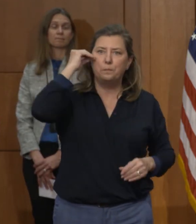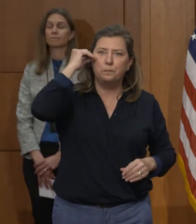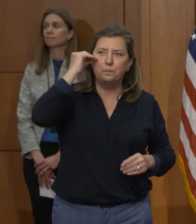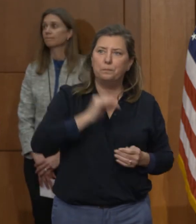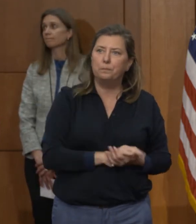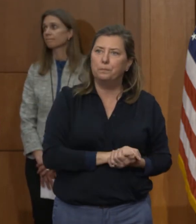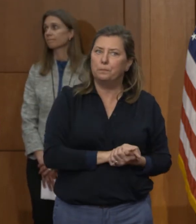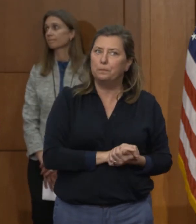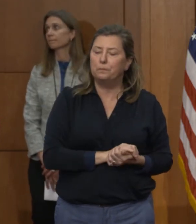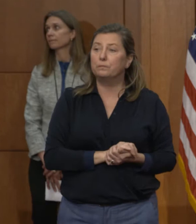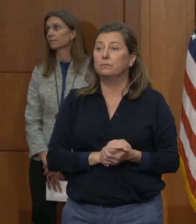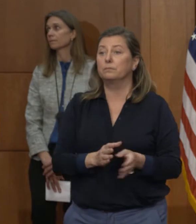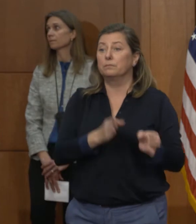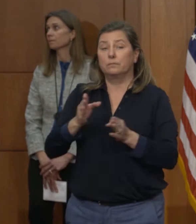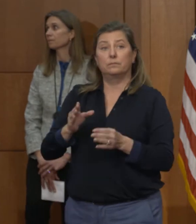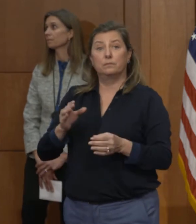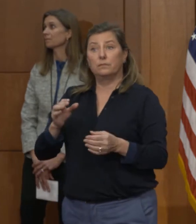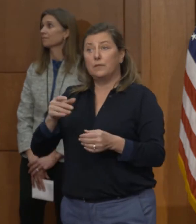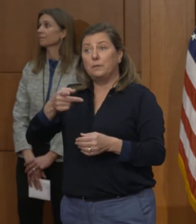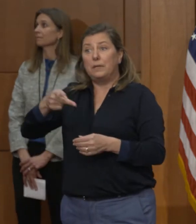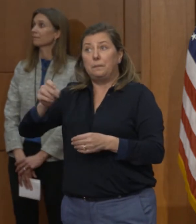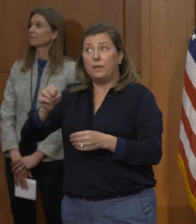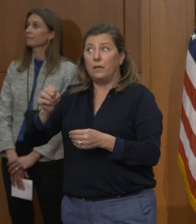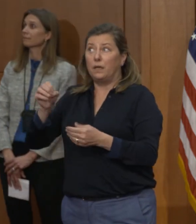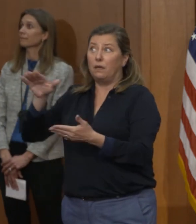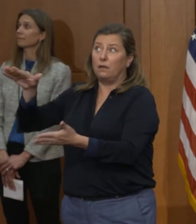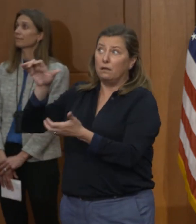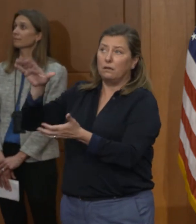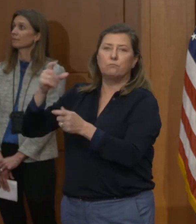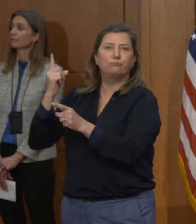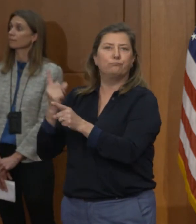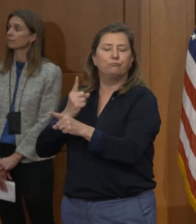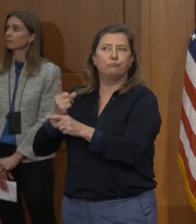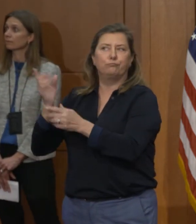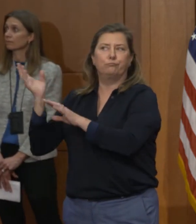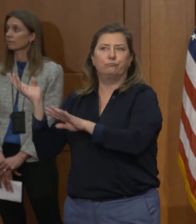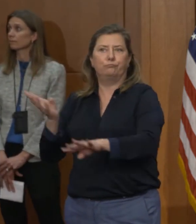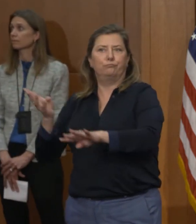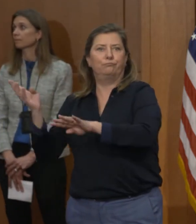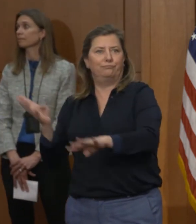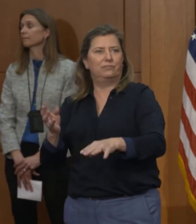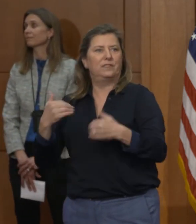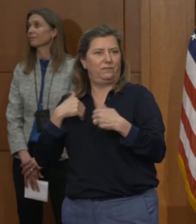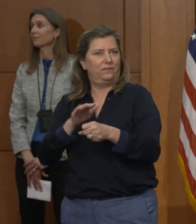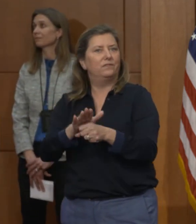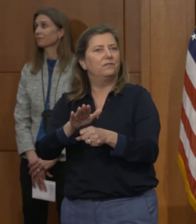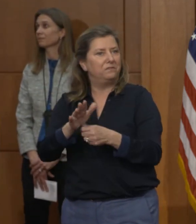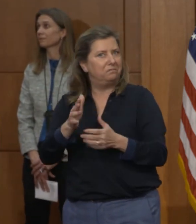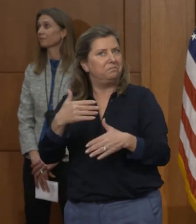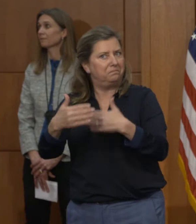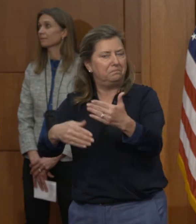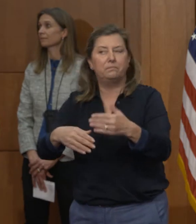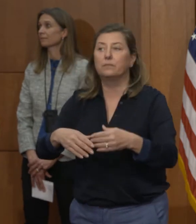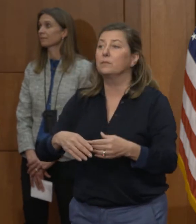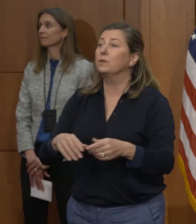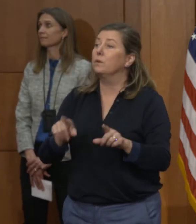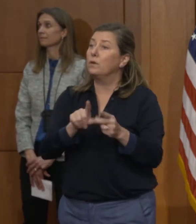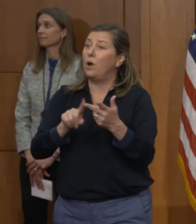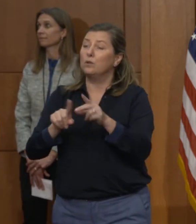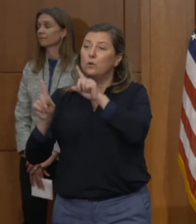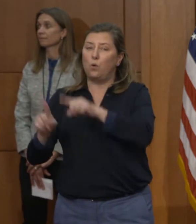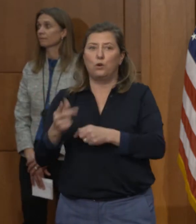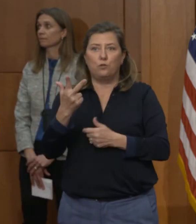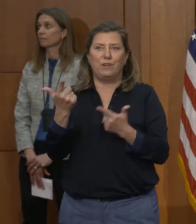our PPE pipeline is flowing. We also have ordered 3 large decontamination systems